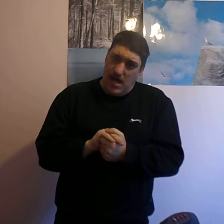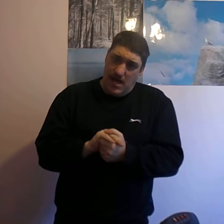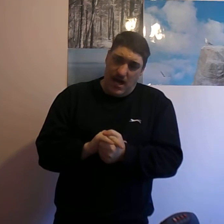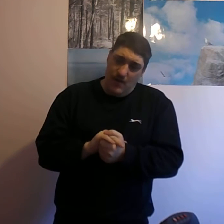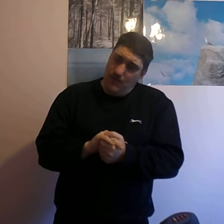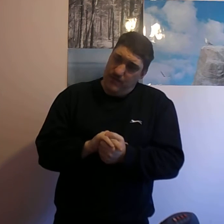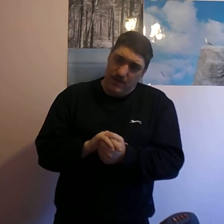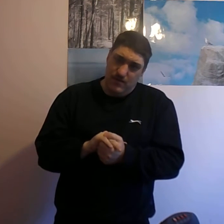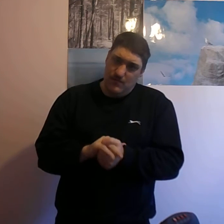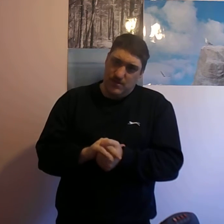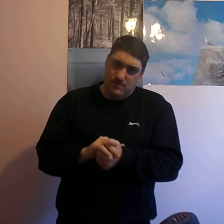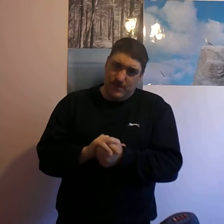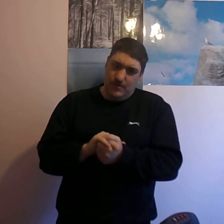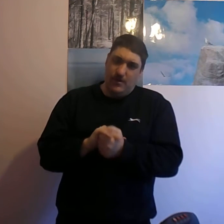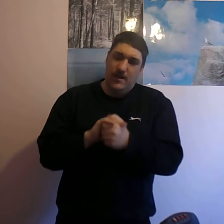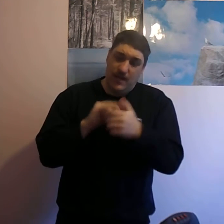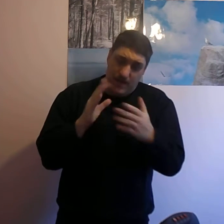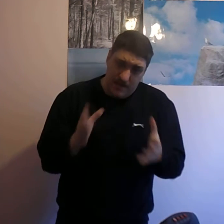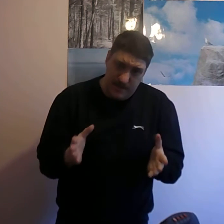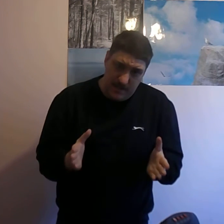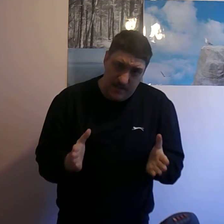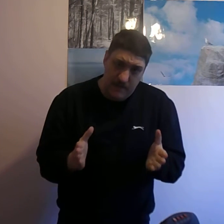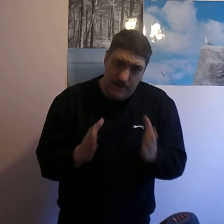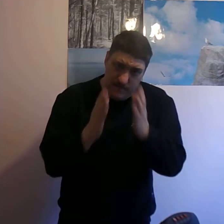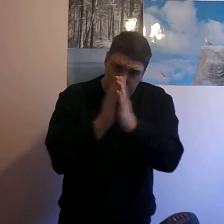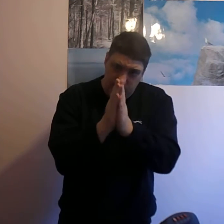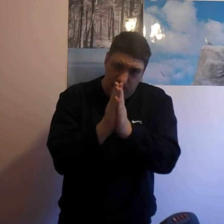I won't say too much more, and like I said, if you